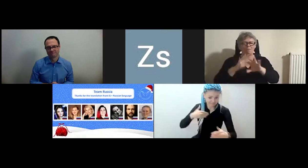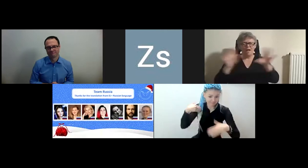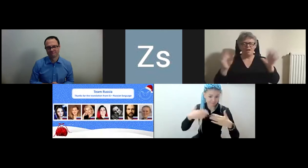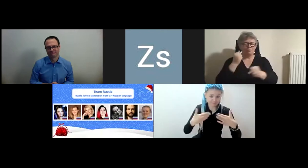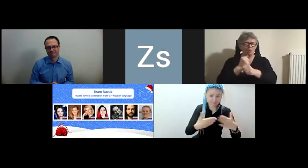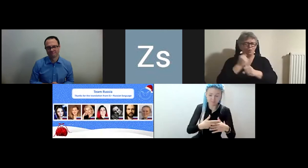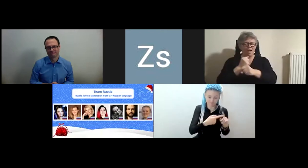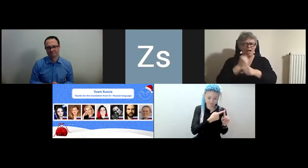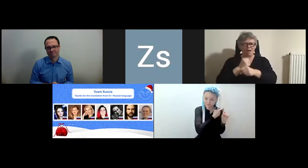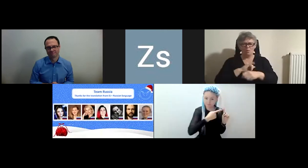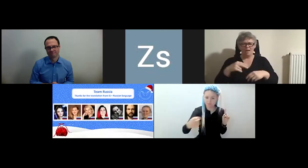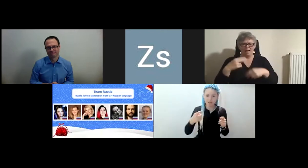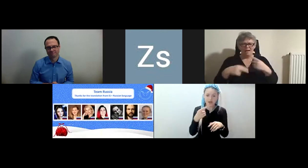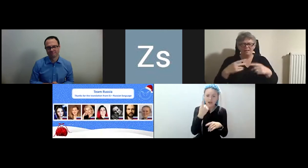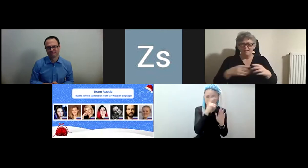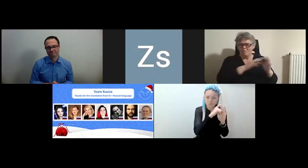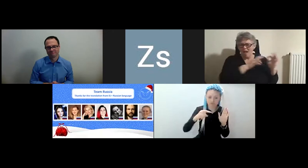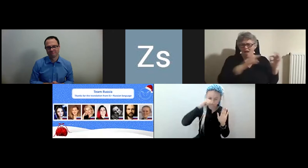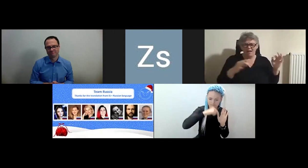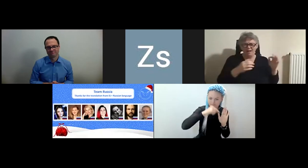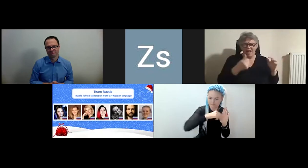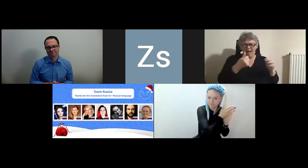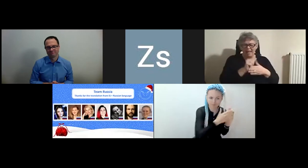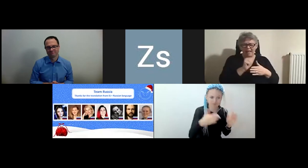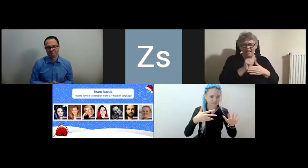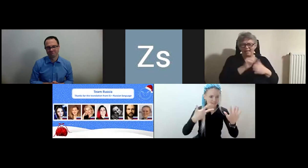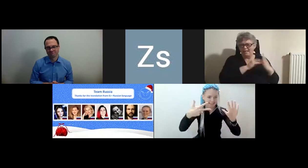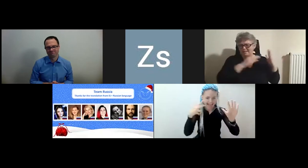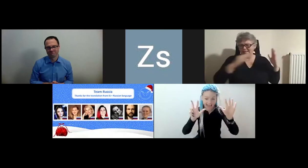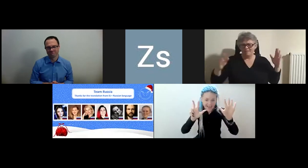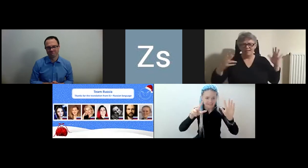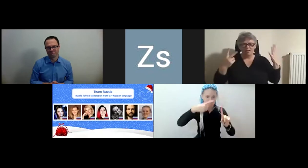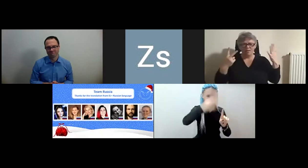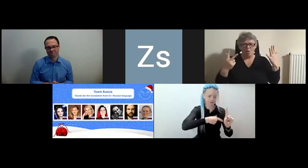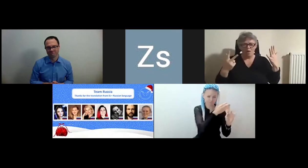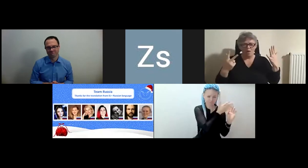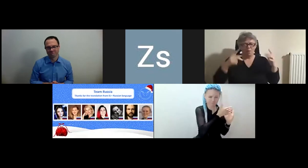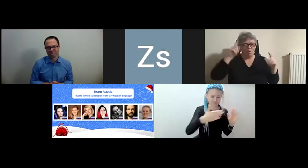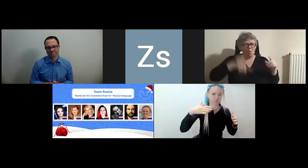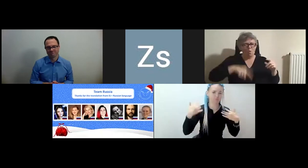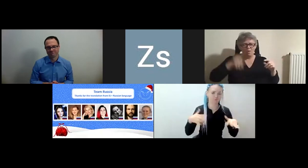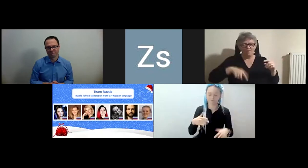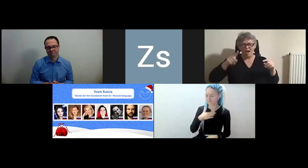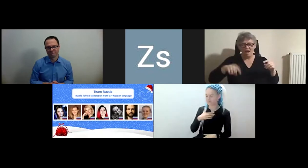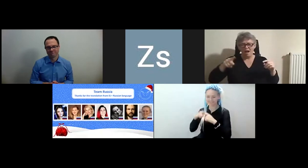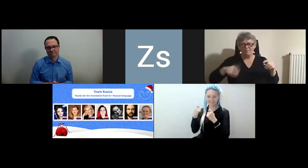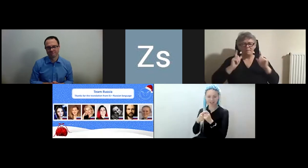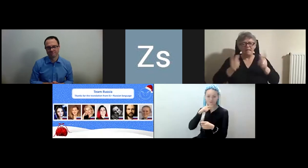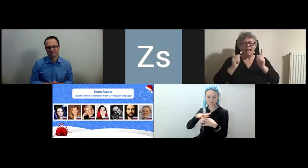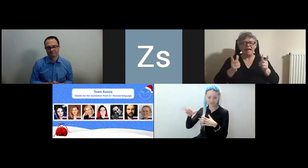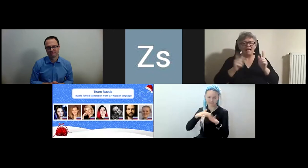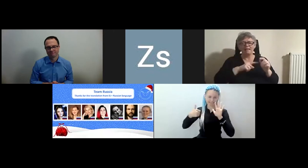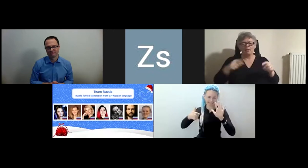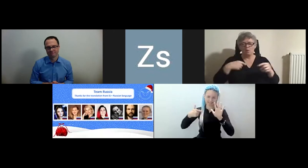deaf interpreters for working so hard from week to week for